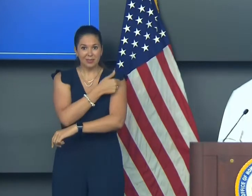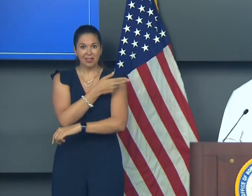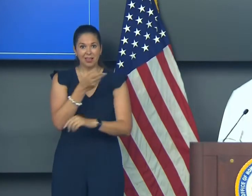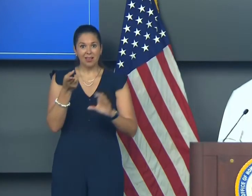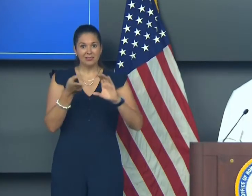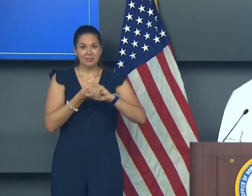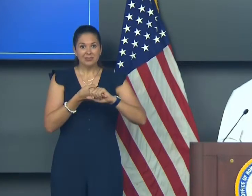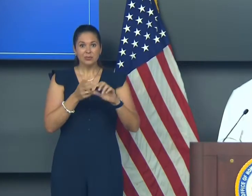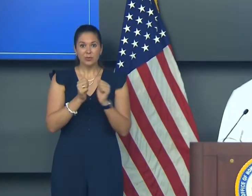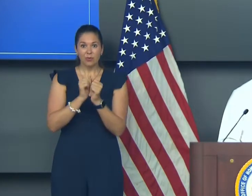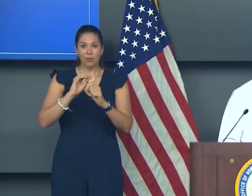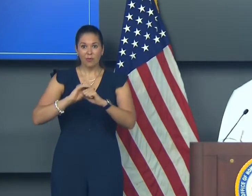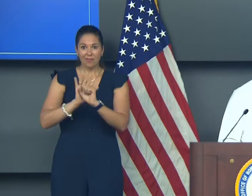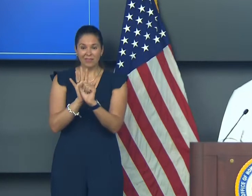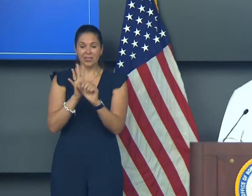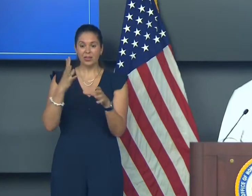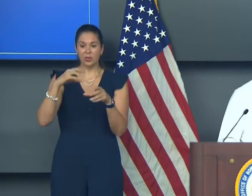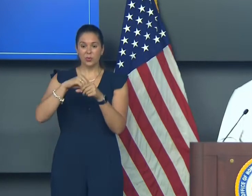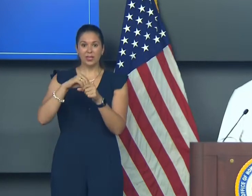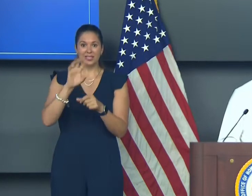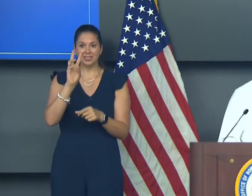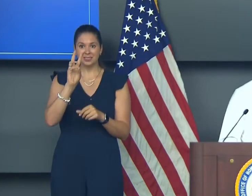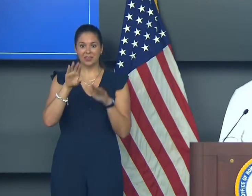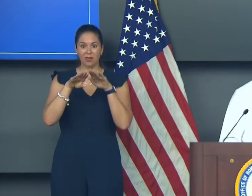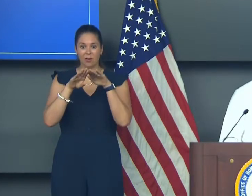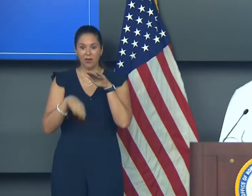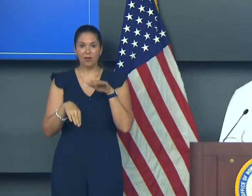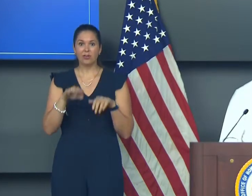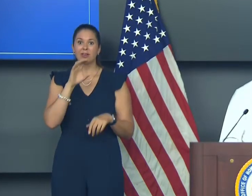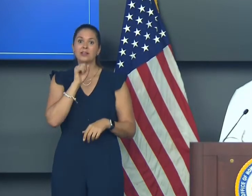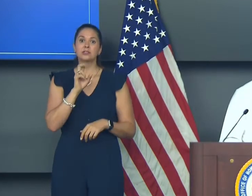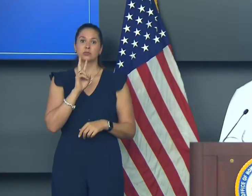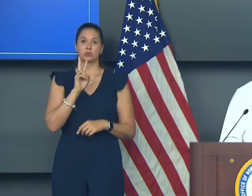with COVID-19, including 6 under the age of 2.